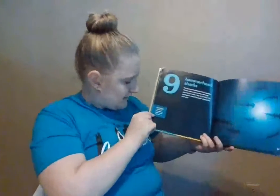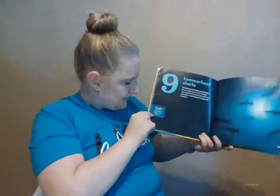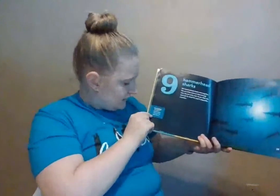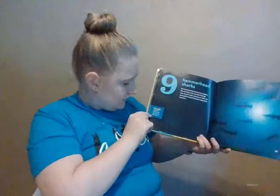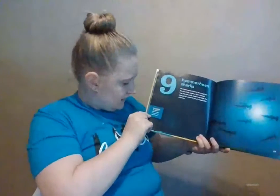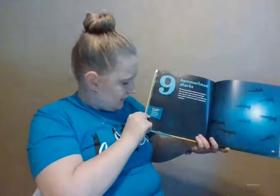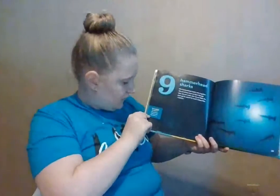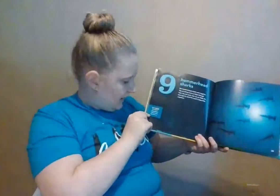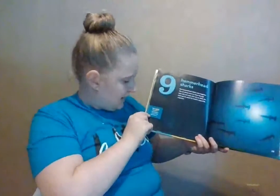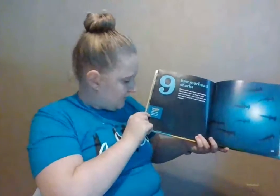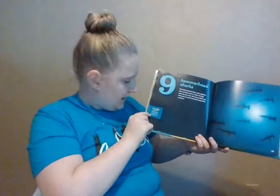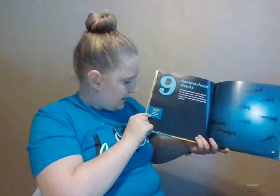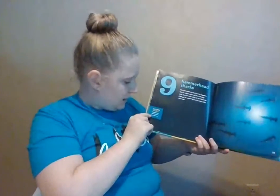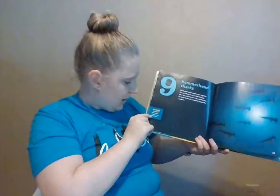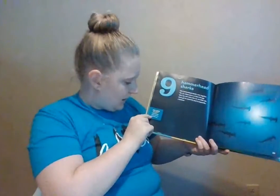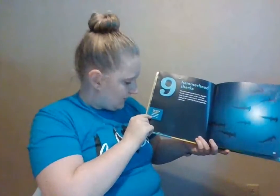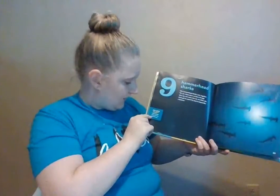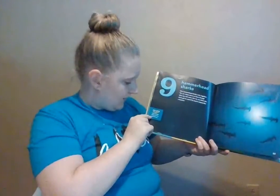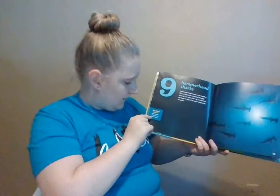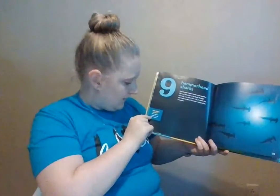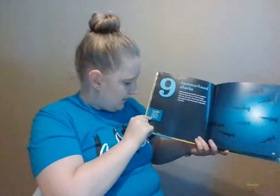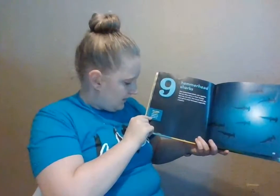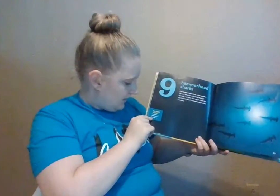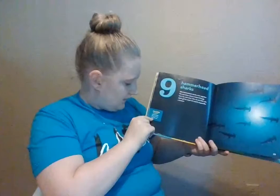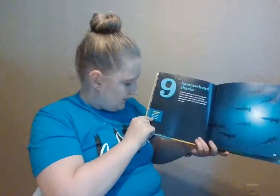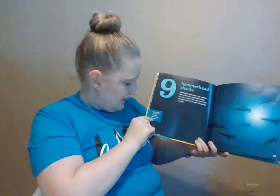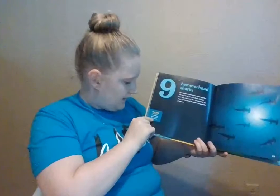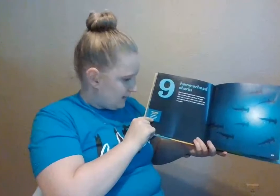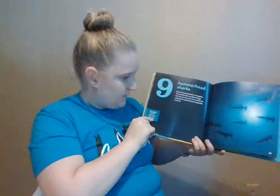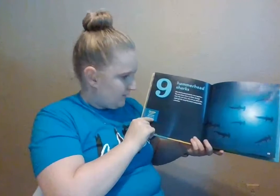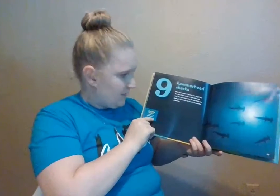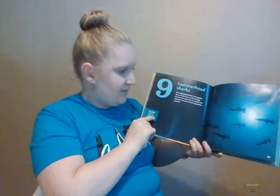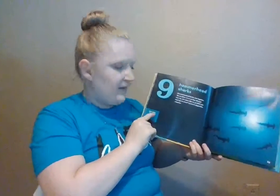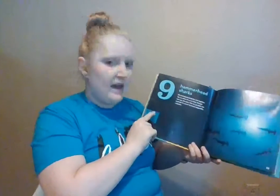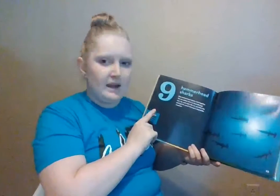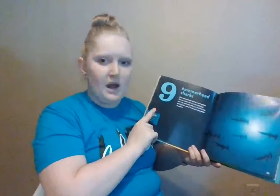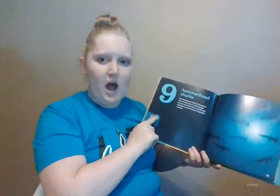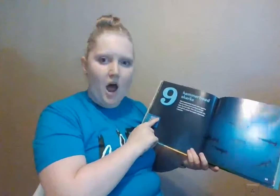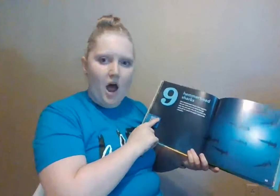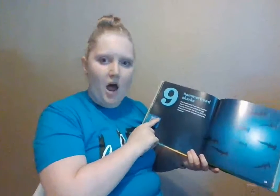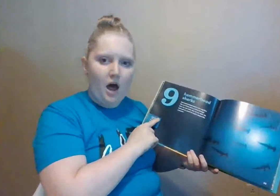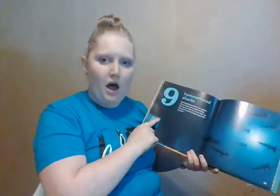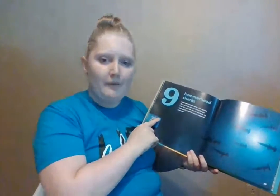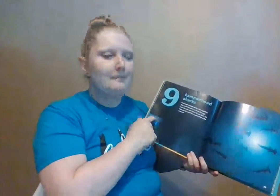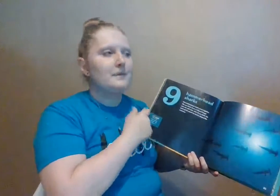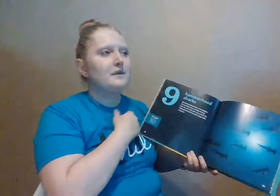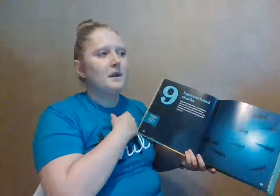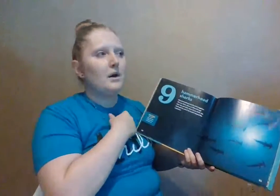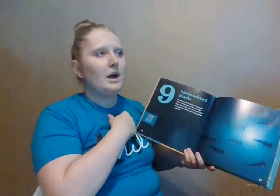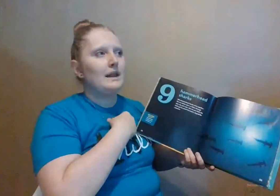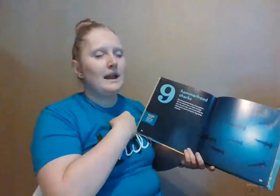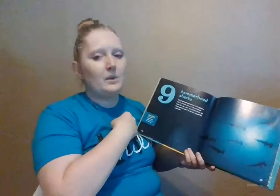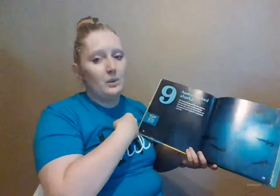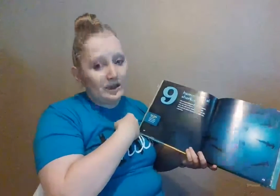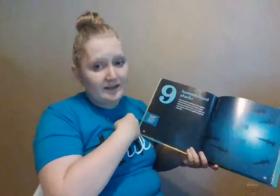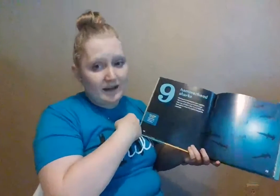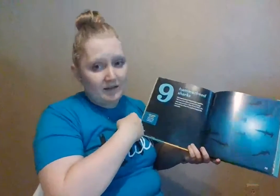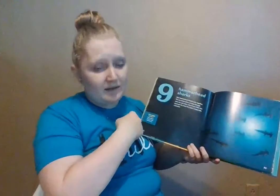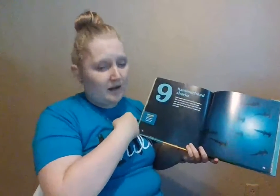Did you know hammerhead sharks can tan from the sun? So, like we stay out all day